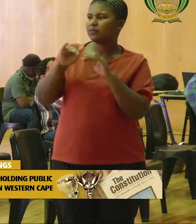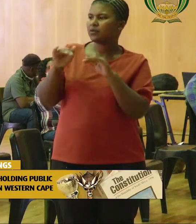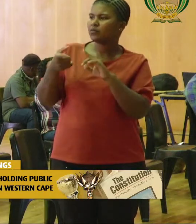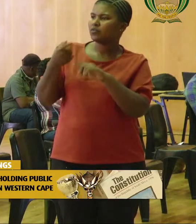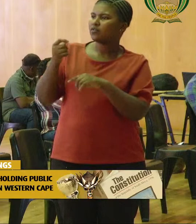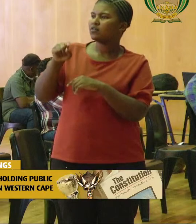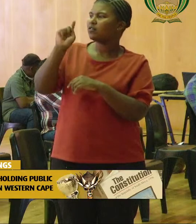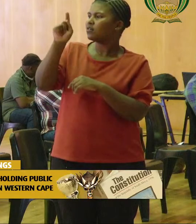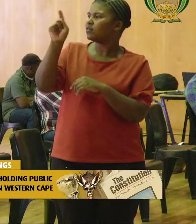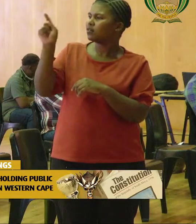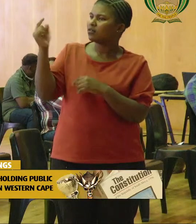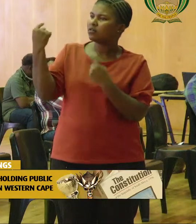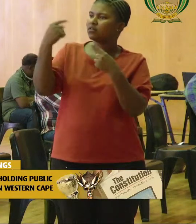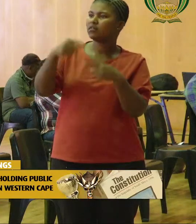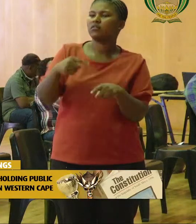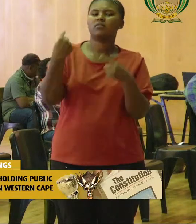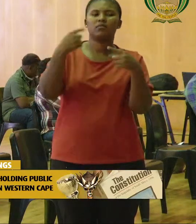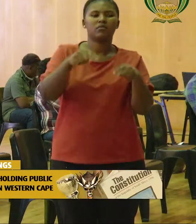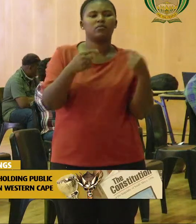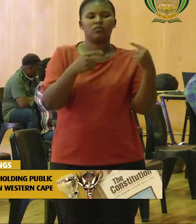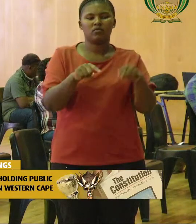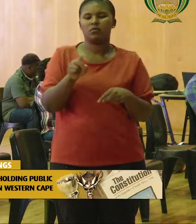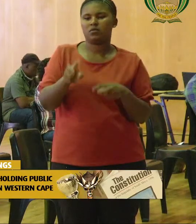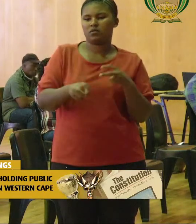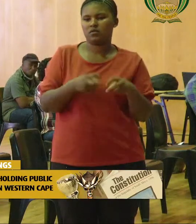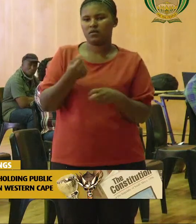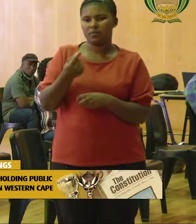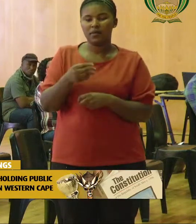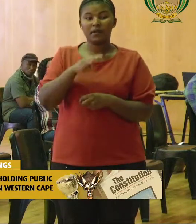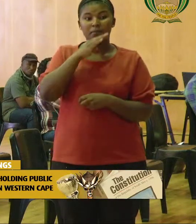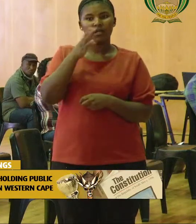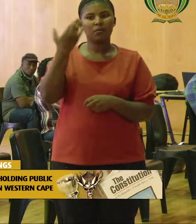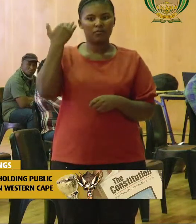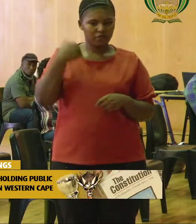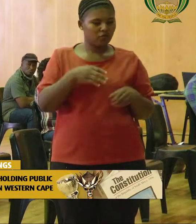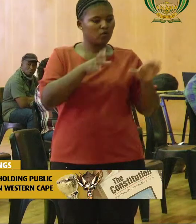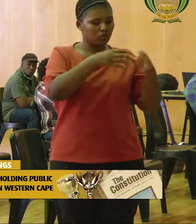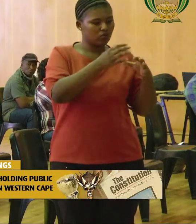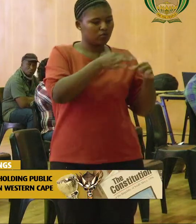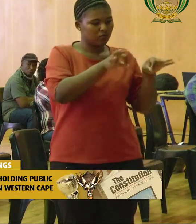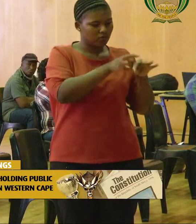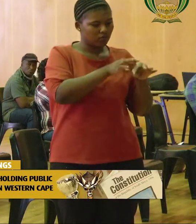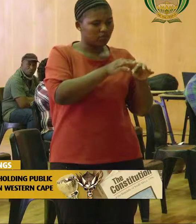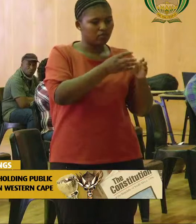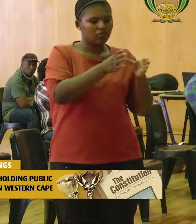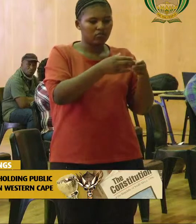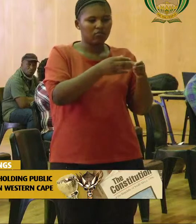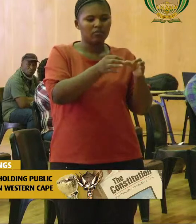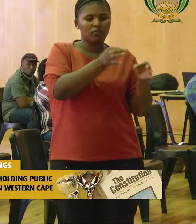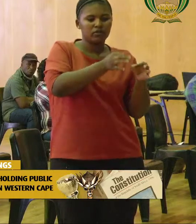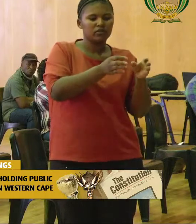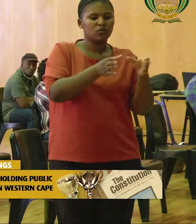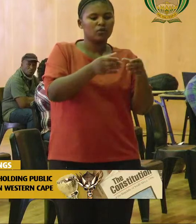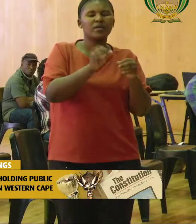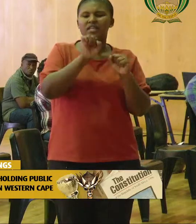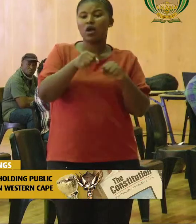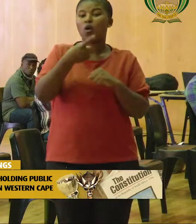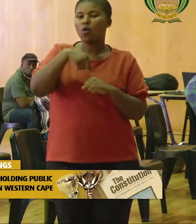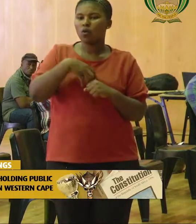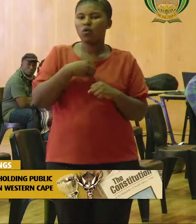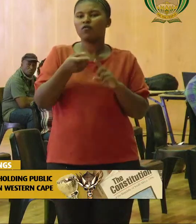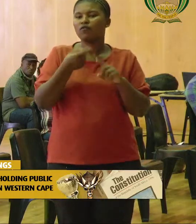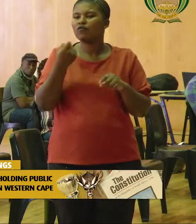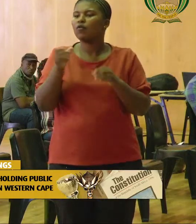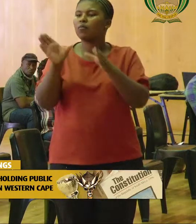from other parties. They were the members of the parties. Yes, we are all coming from the parties that we